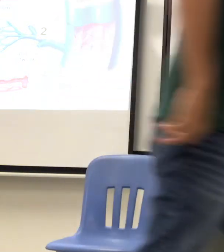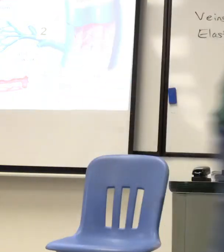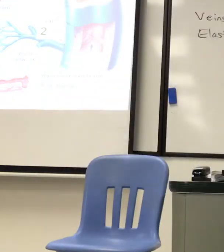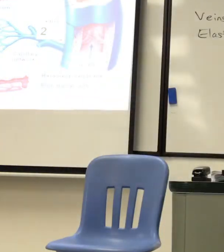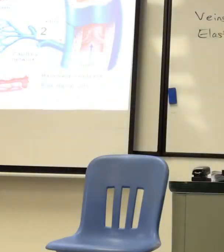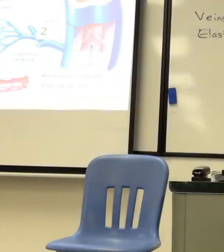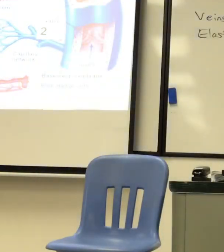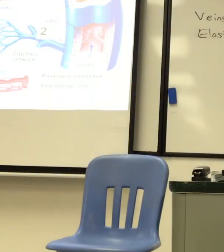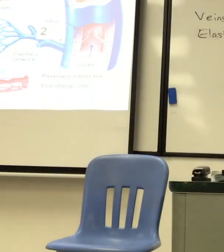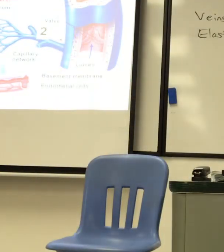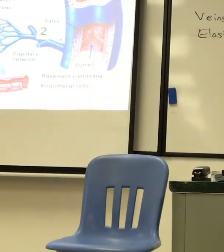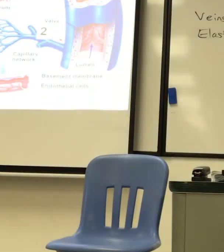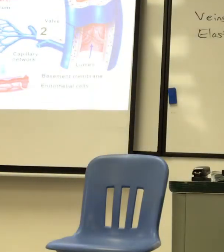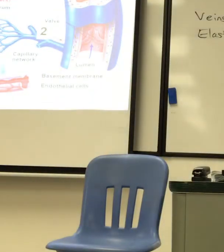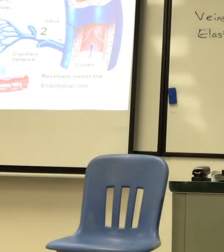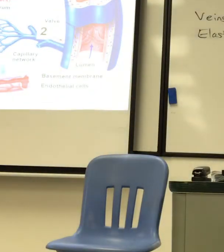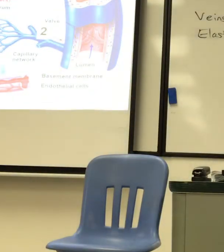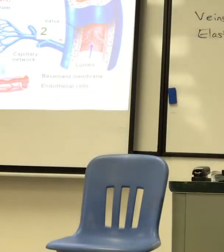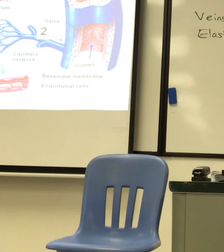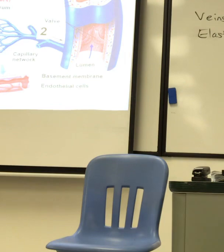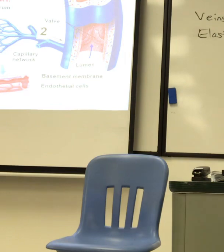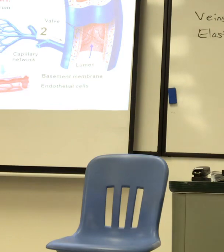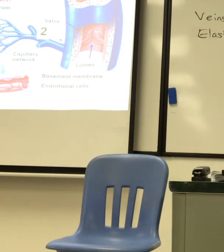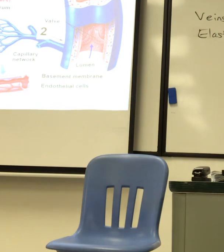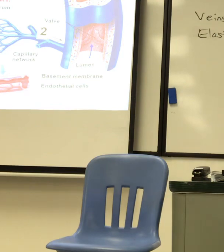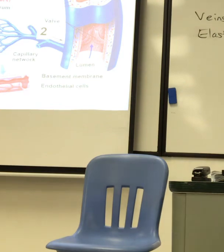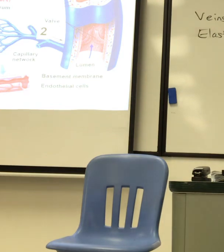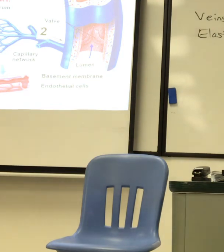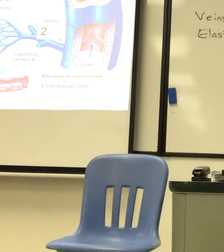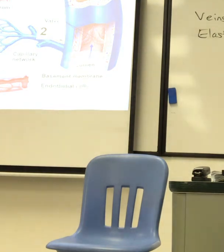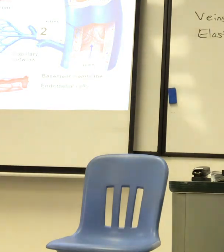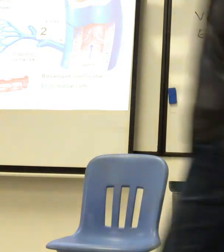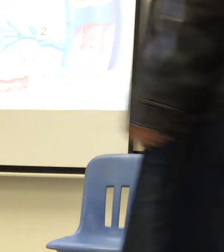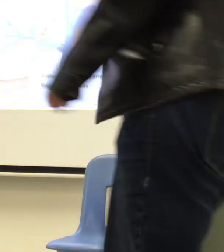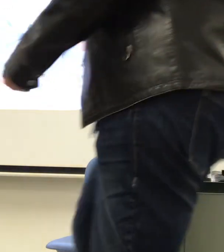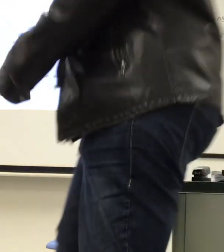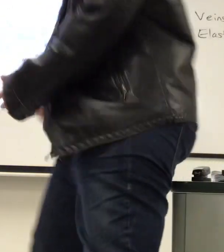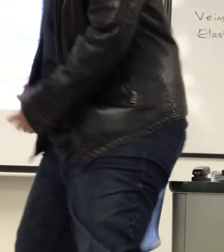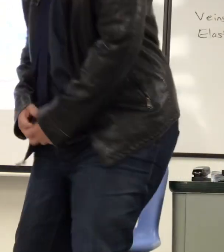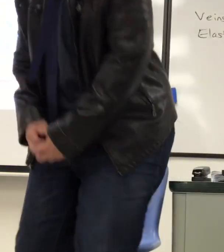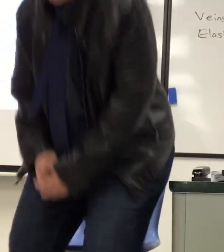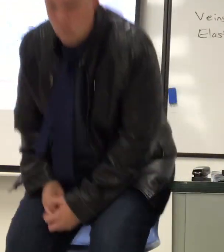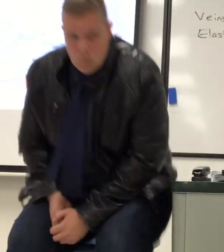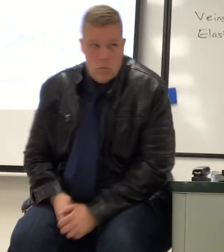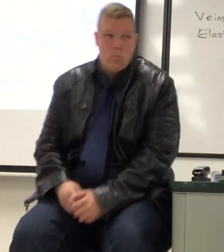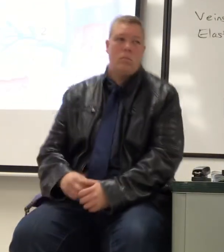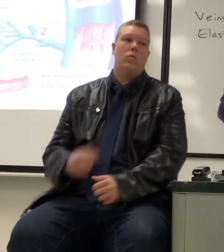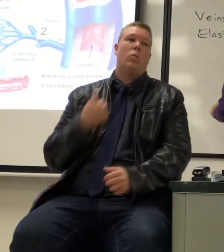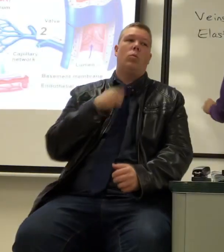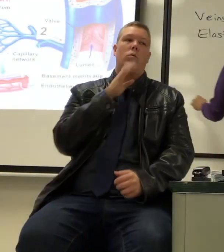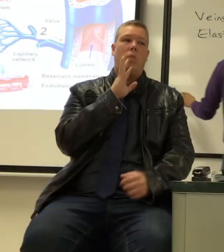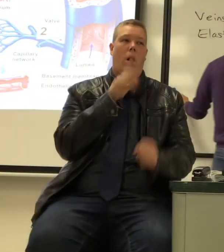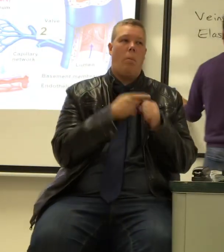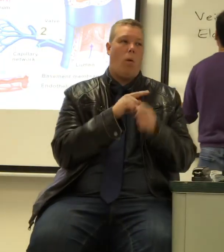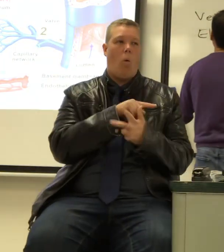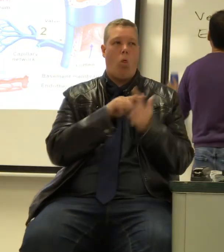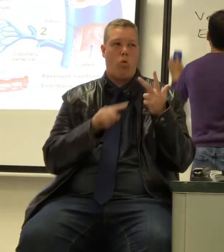tunics so you know the relative makeup of all the tunics.